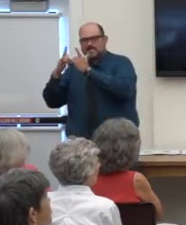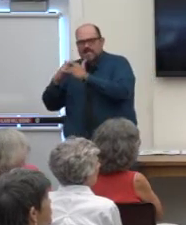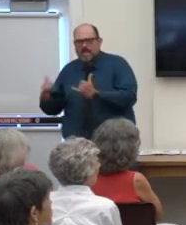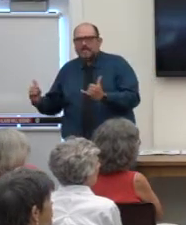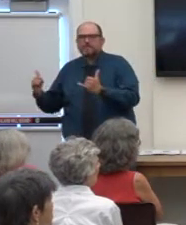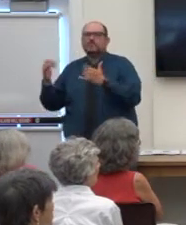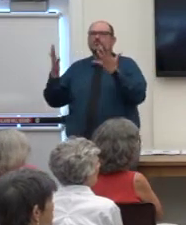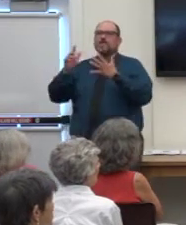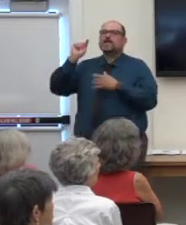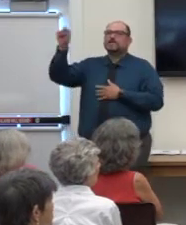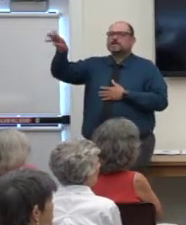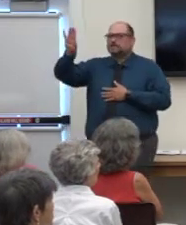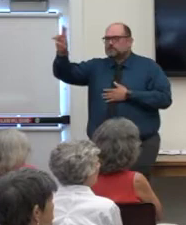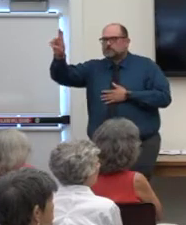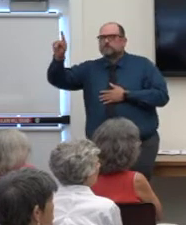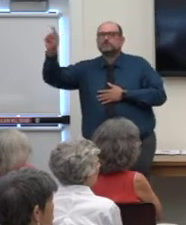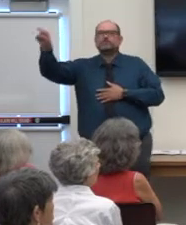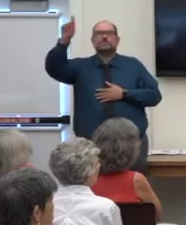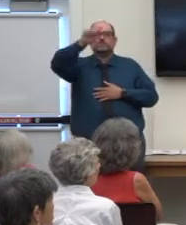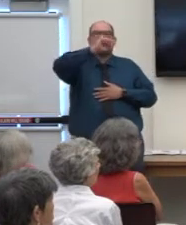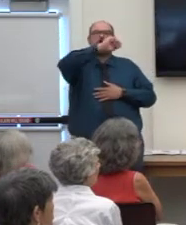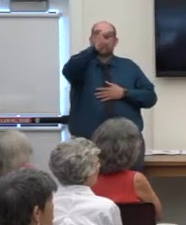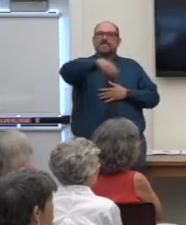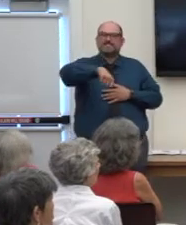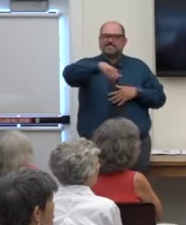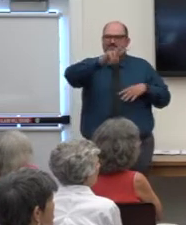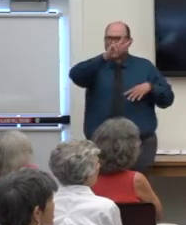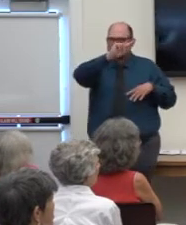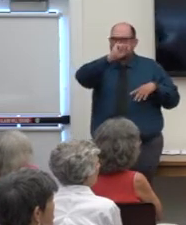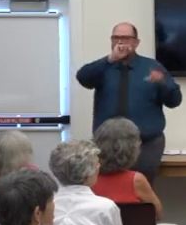at Austin School for the Deaf in Vermont. And